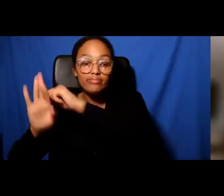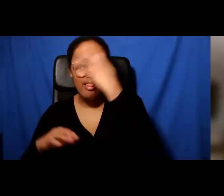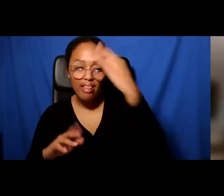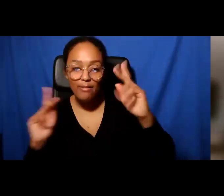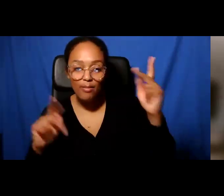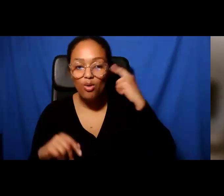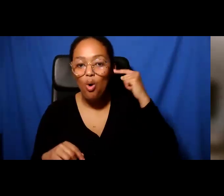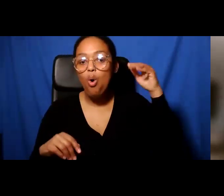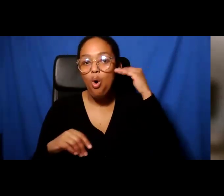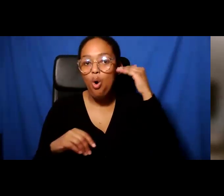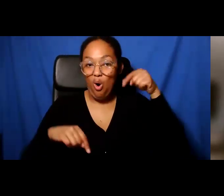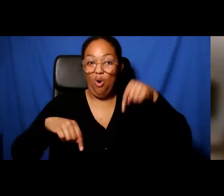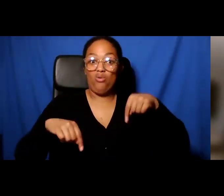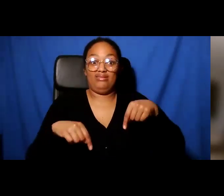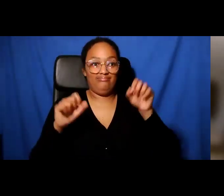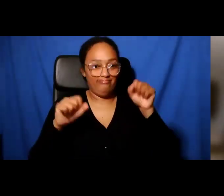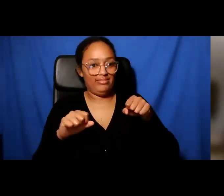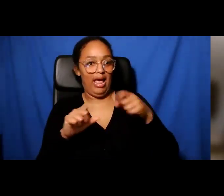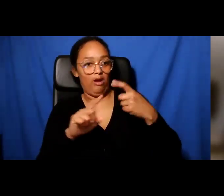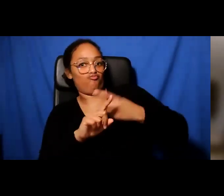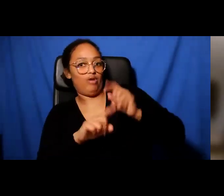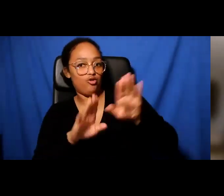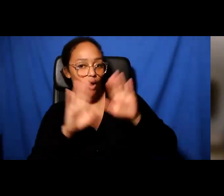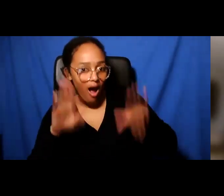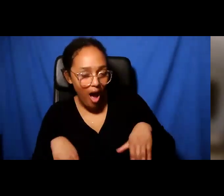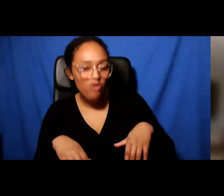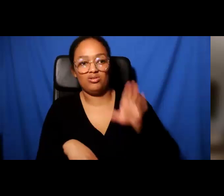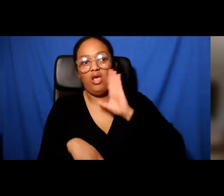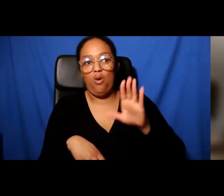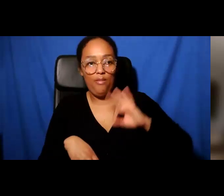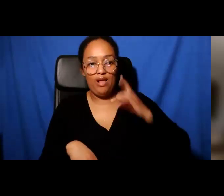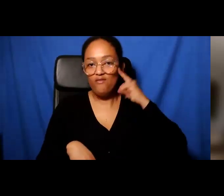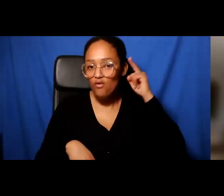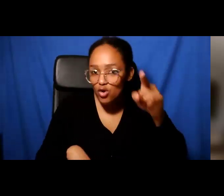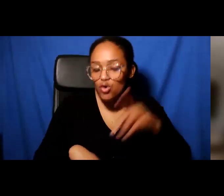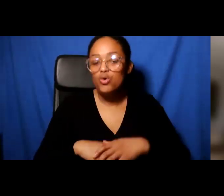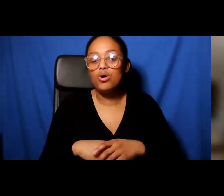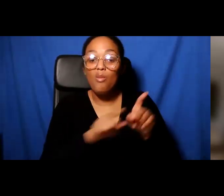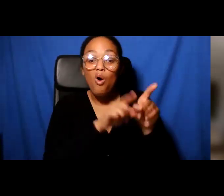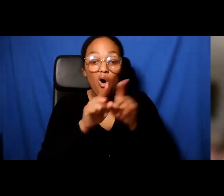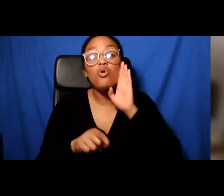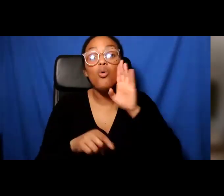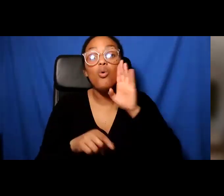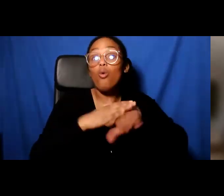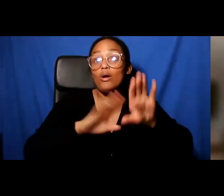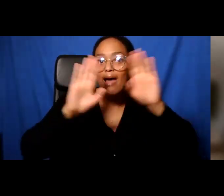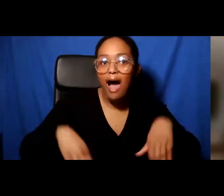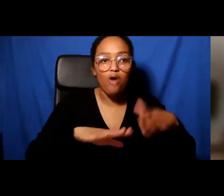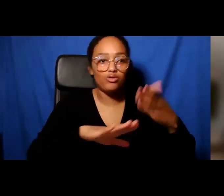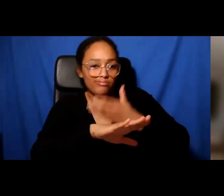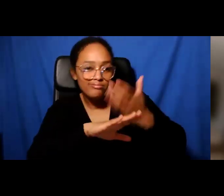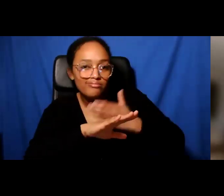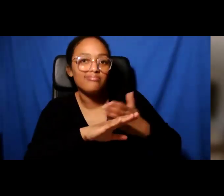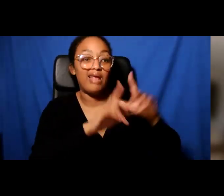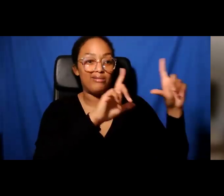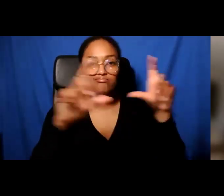offer you some interior design. We'll come in here and help you make this a more warm and welcoming space. We'll take the pictures for you and do